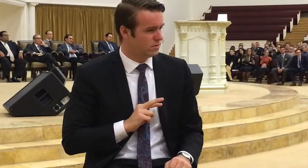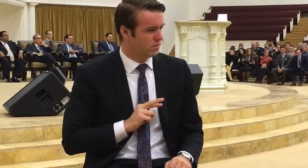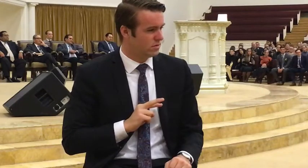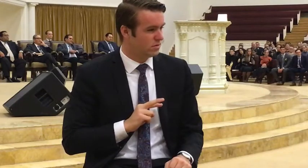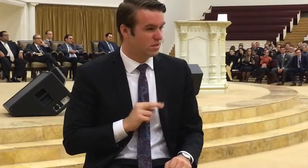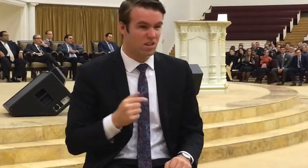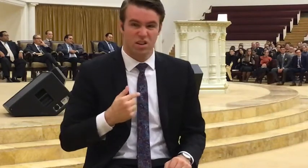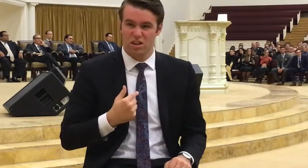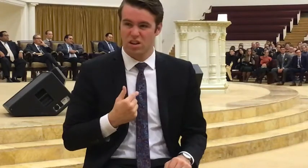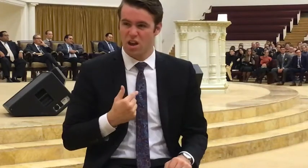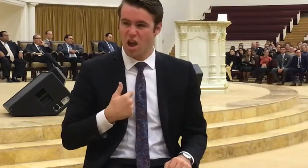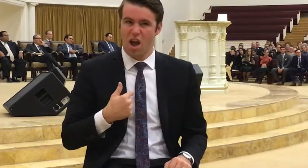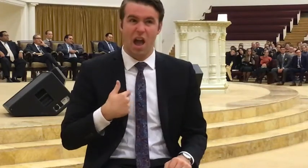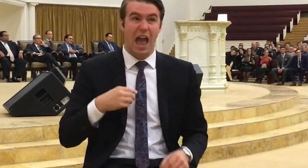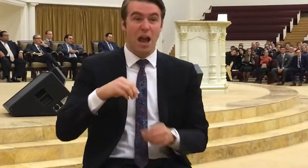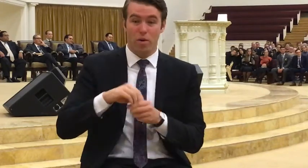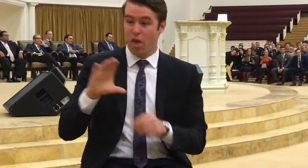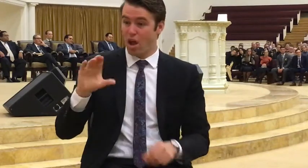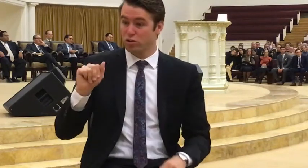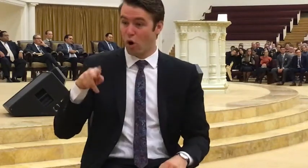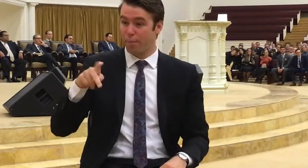carpet.